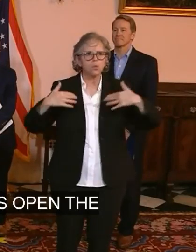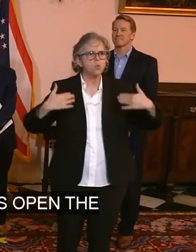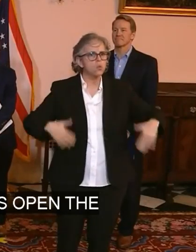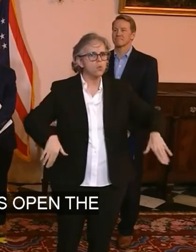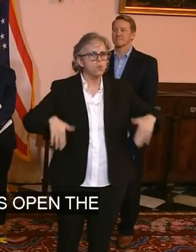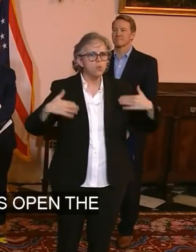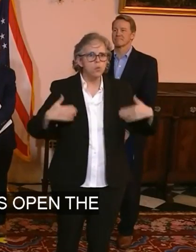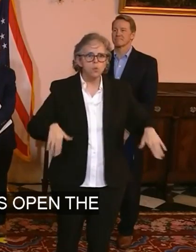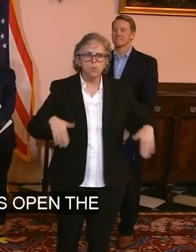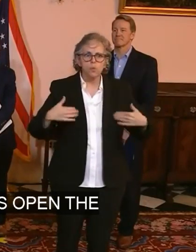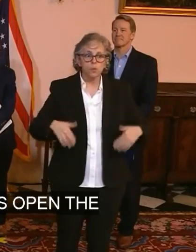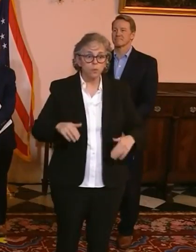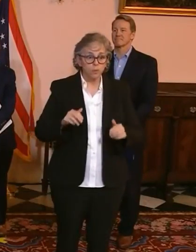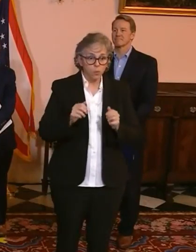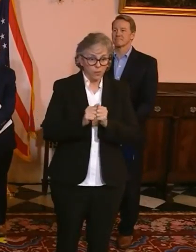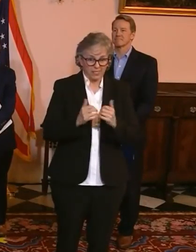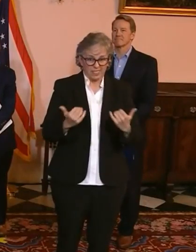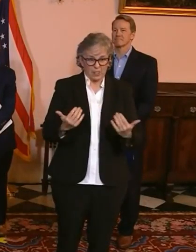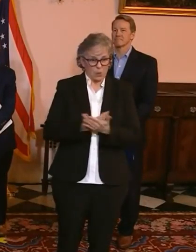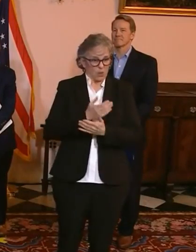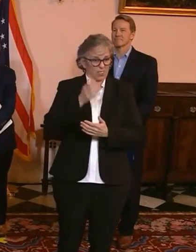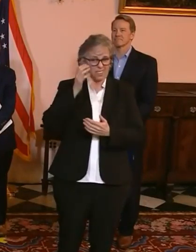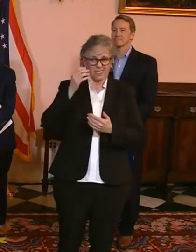ways to feed the kids. A